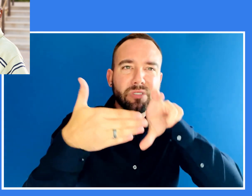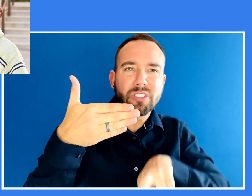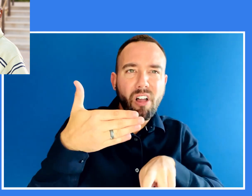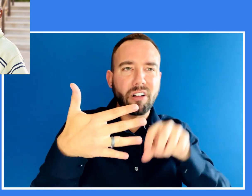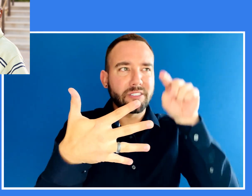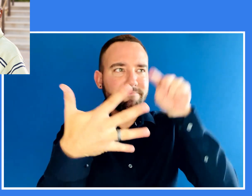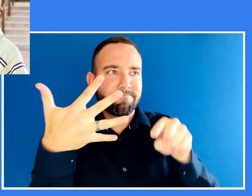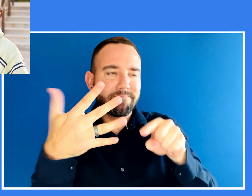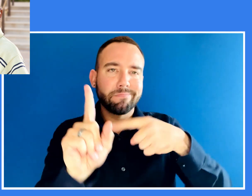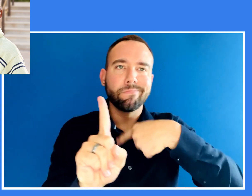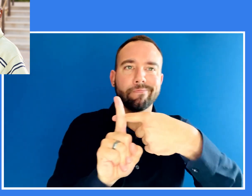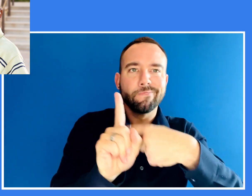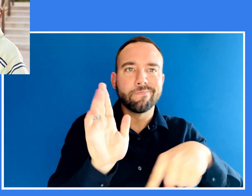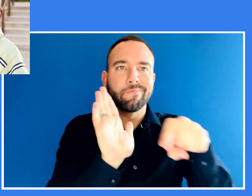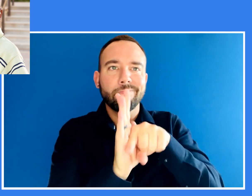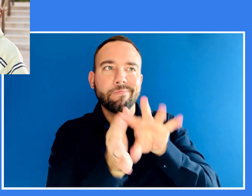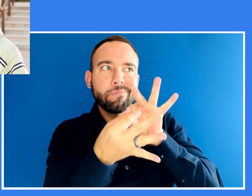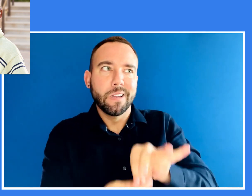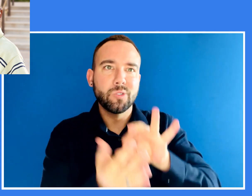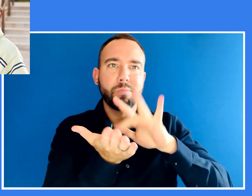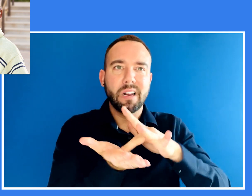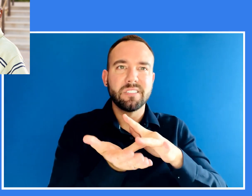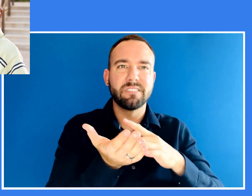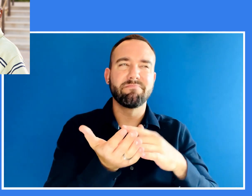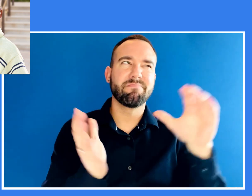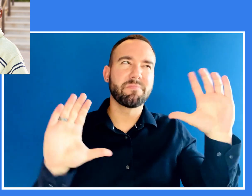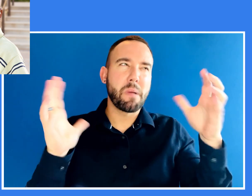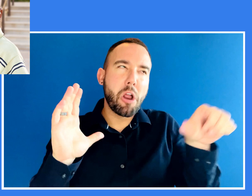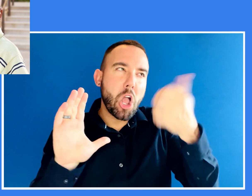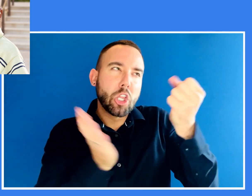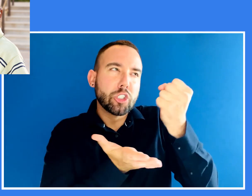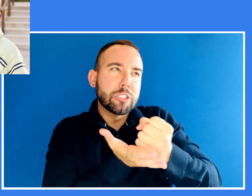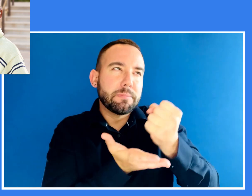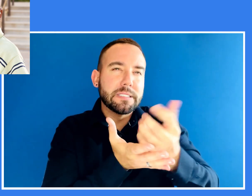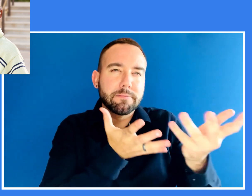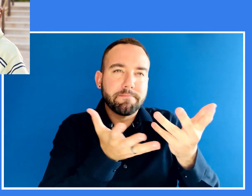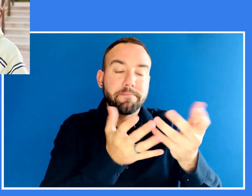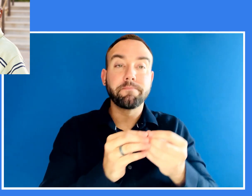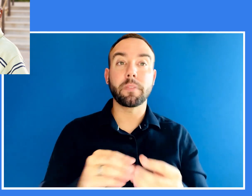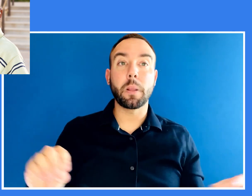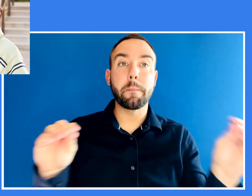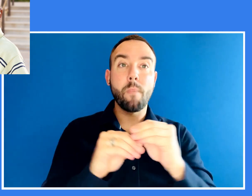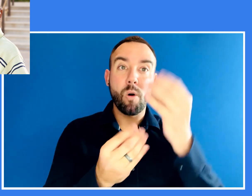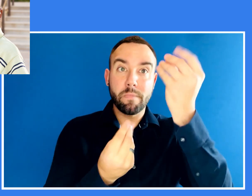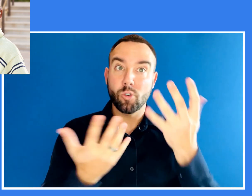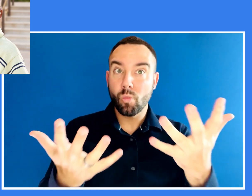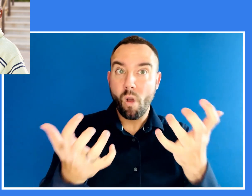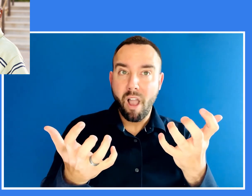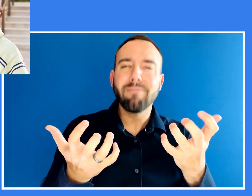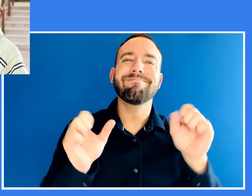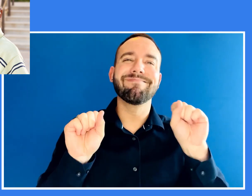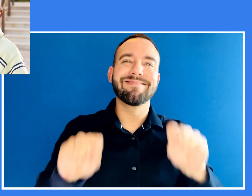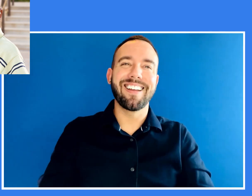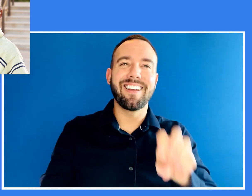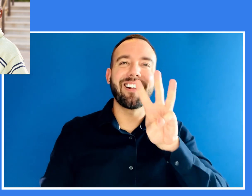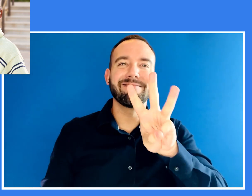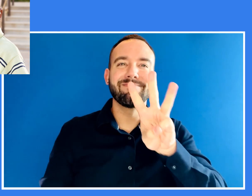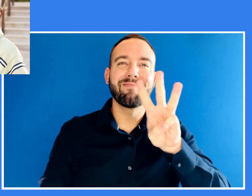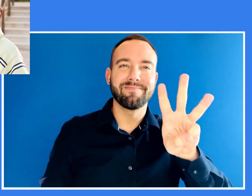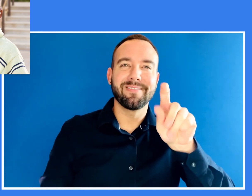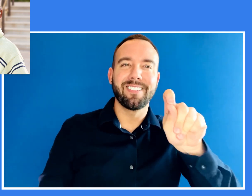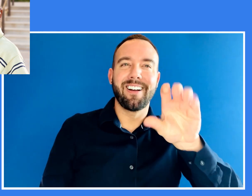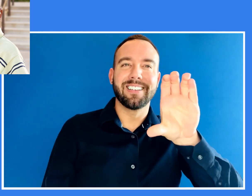and pros and cons of hydroxyurea compared with other treatments. For more information, please visit www